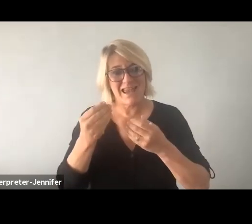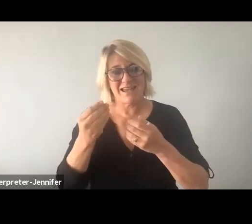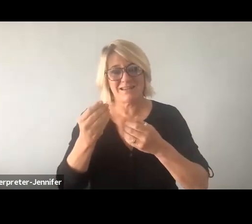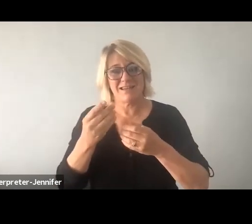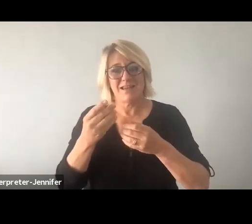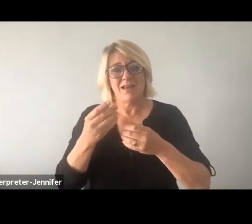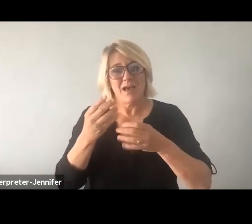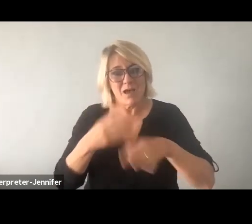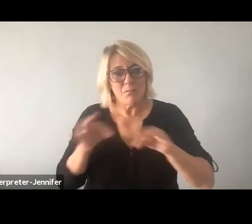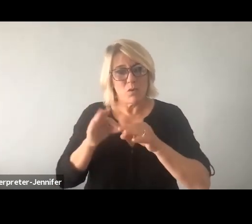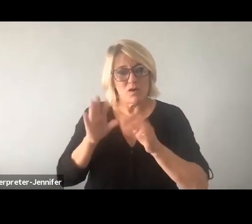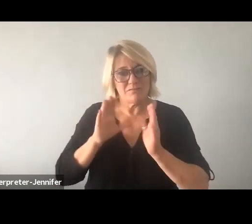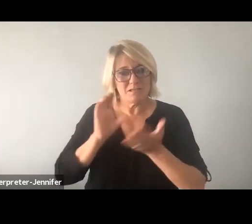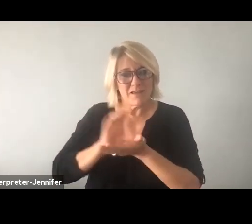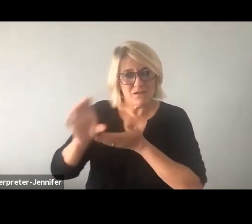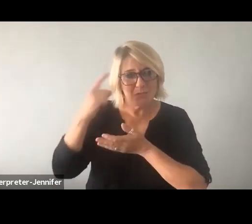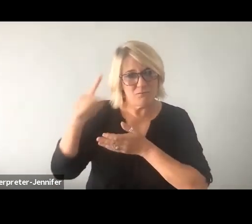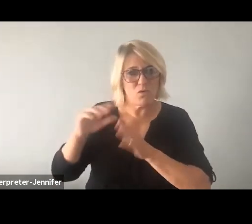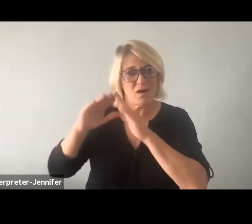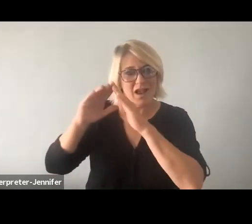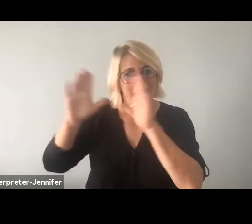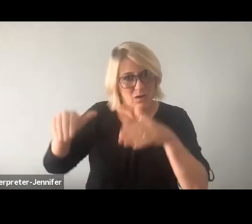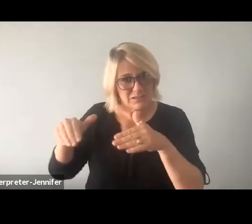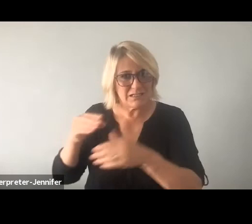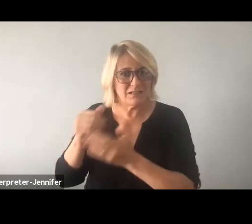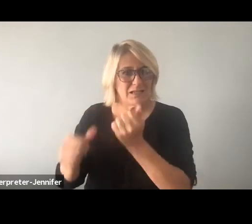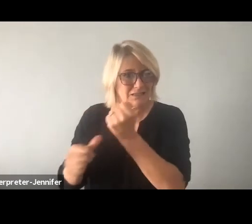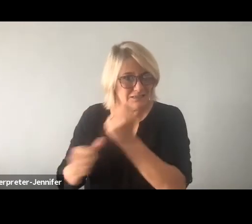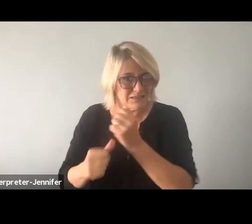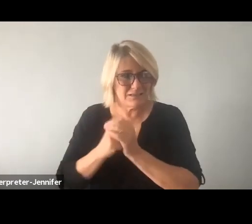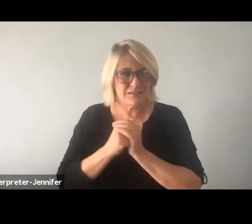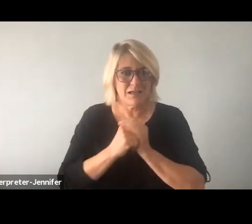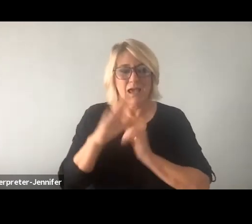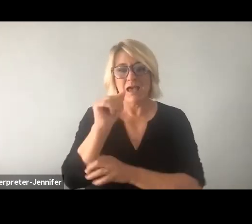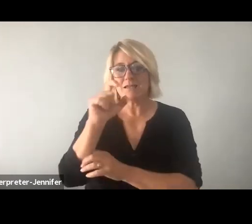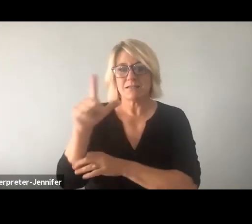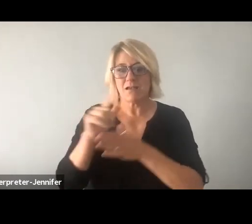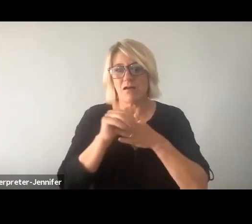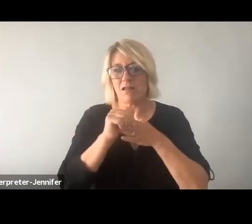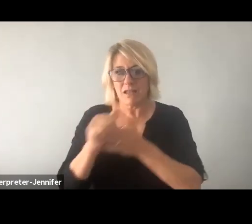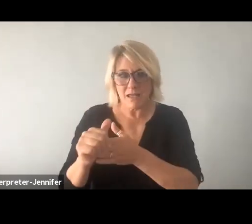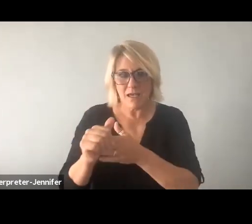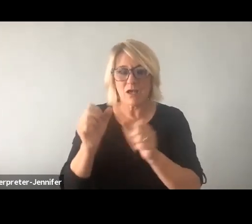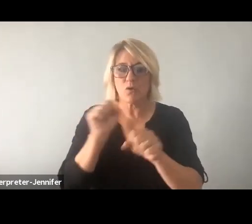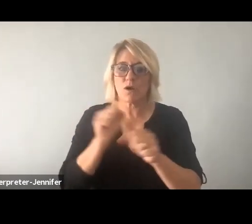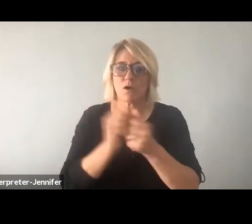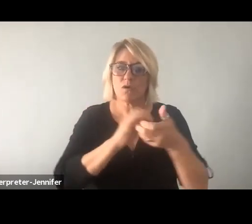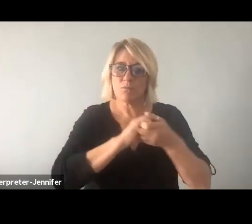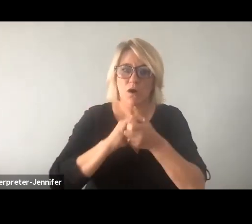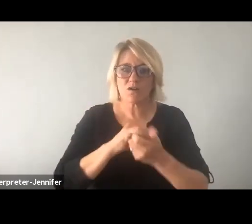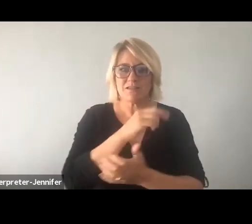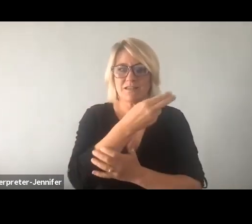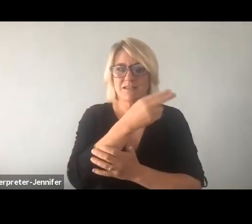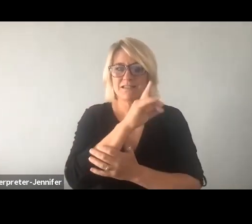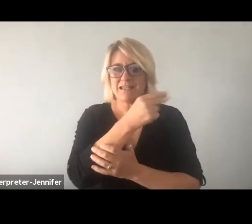housing assistance. In July, ACL led, working with partners across HHS and HUD, a